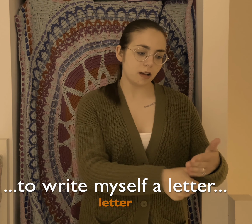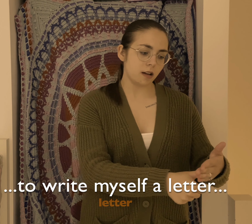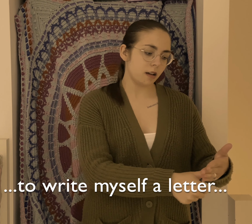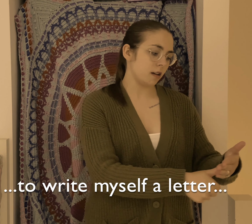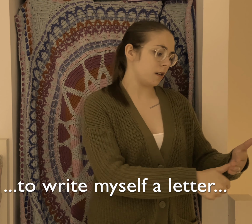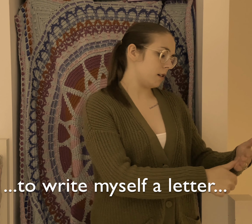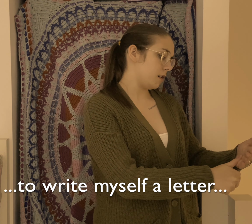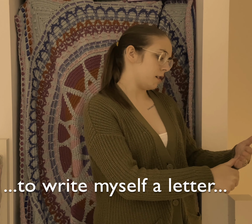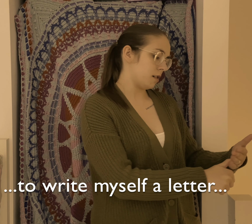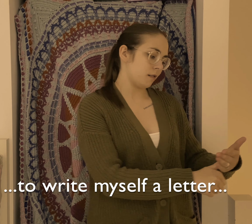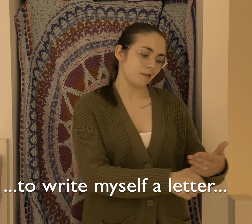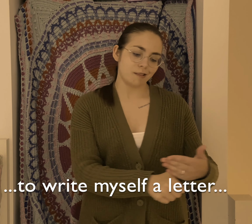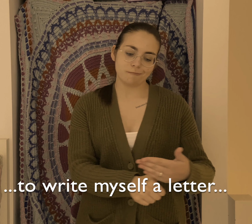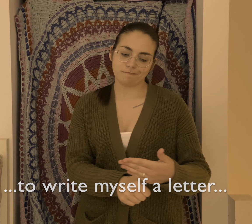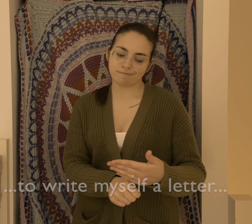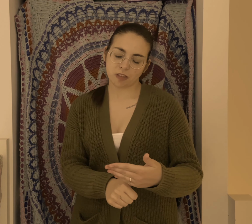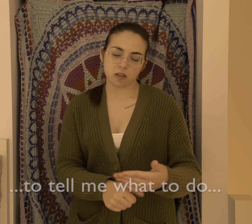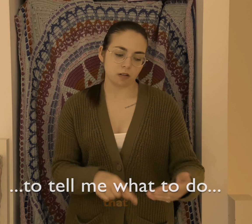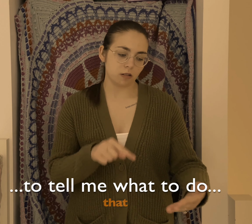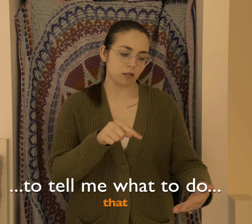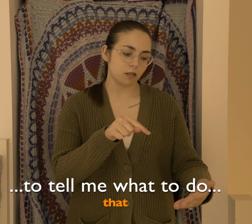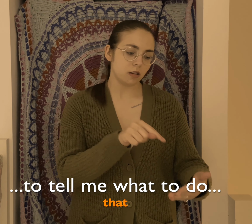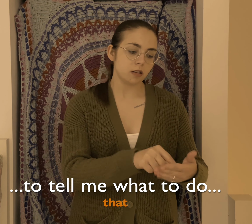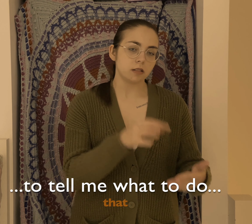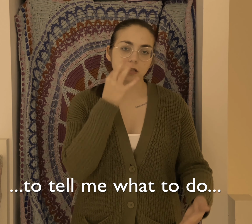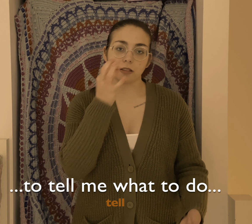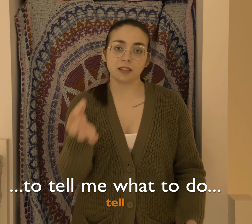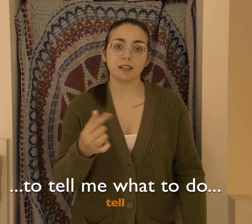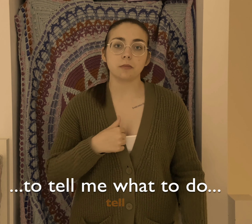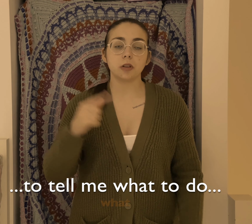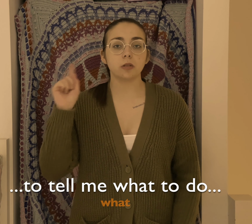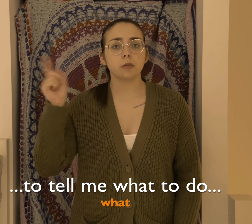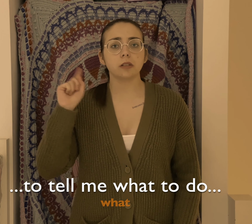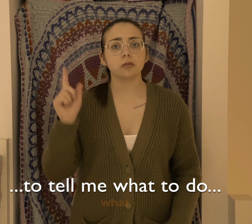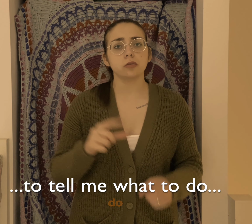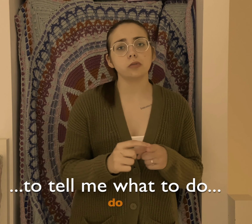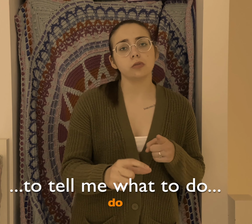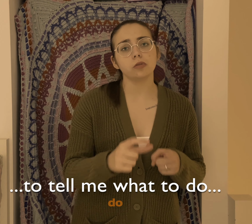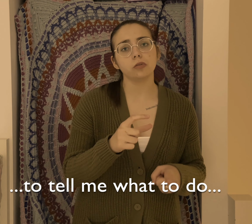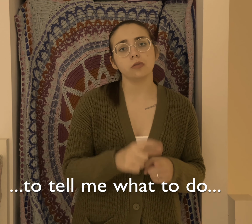letter To tell me what to do